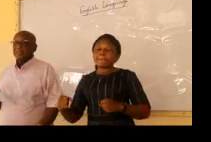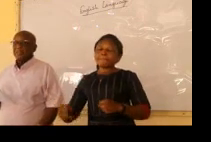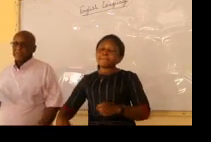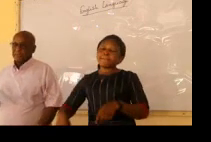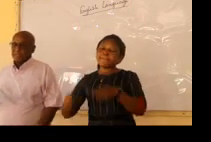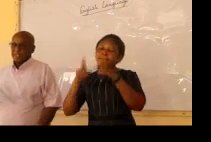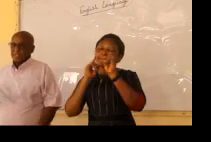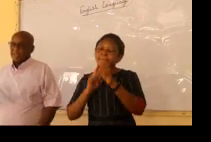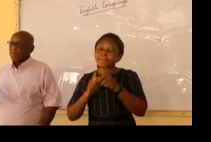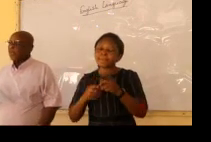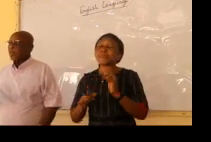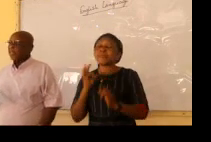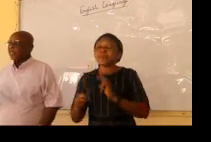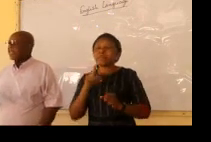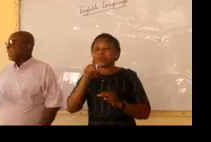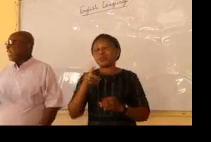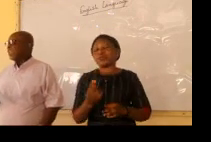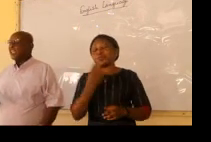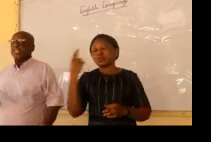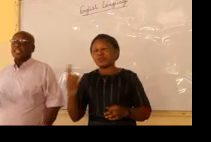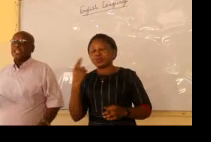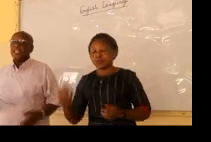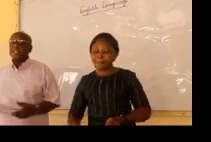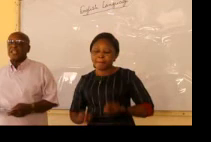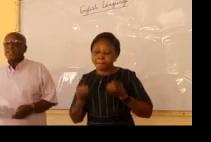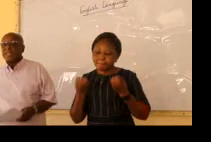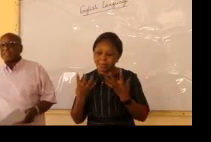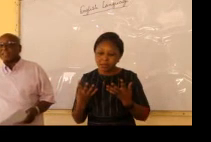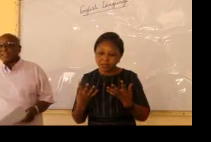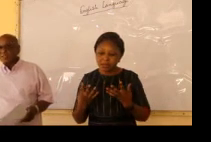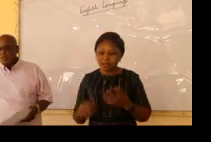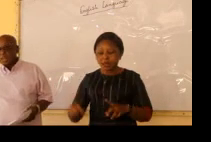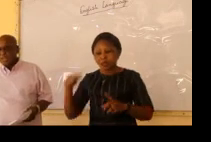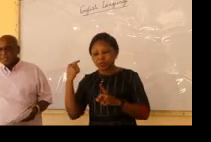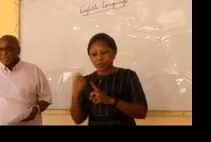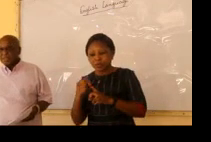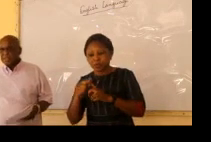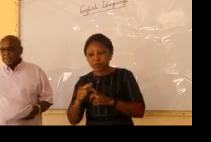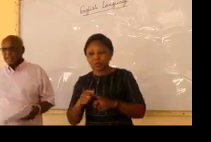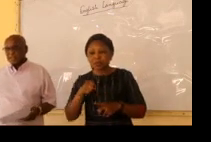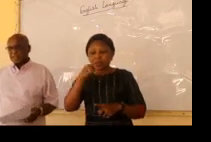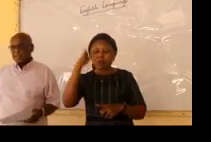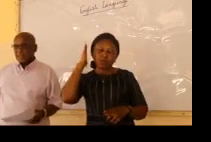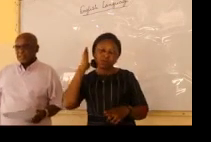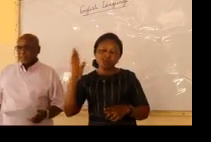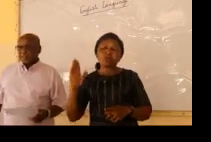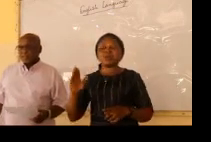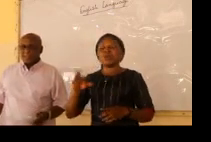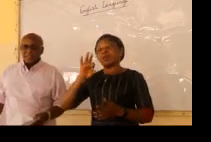mark. Because any irrelevant word,